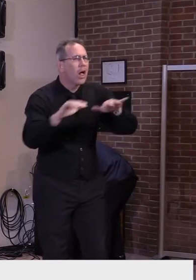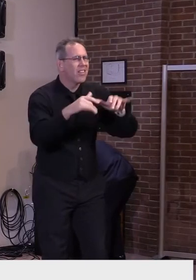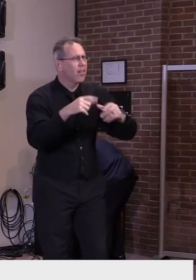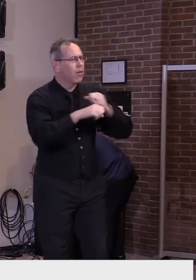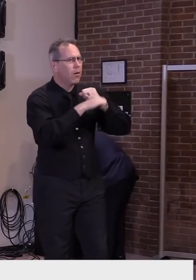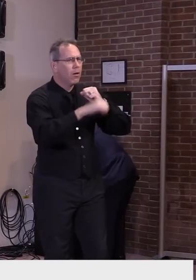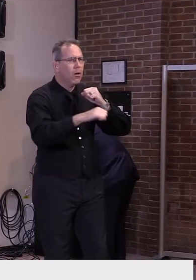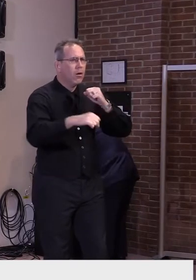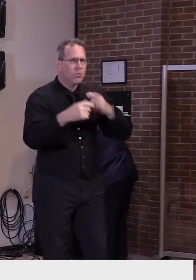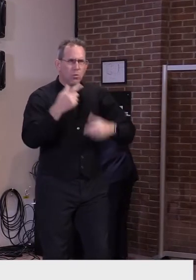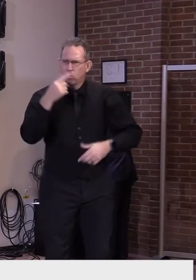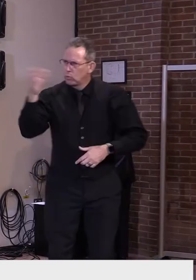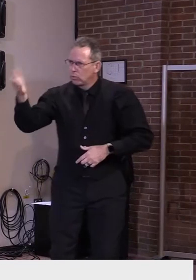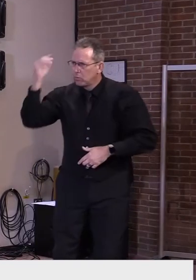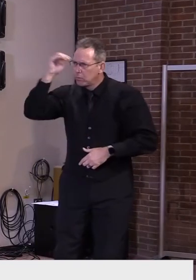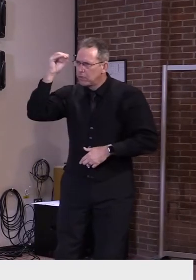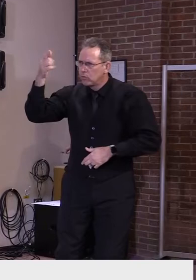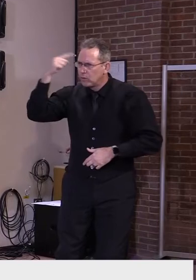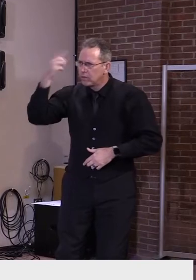traditional infrastructure.